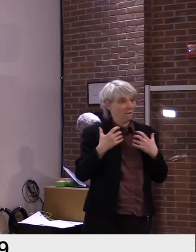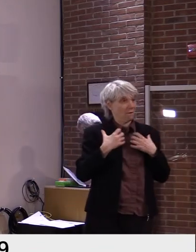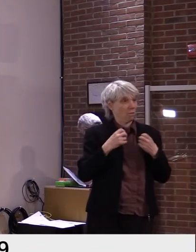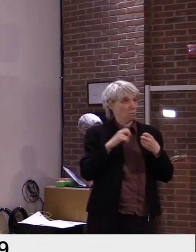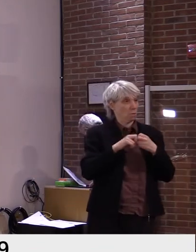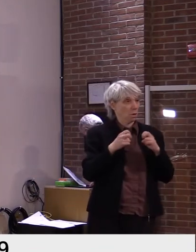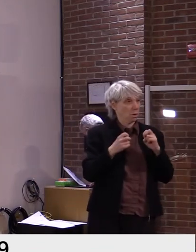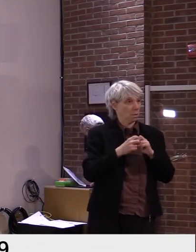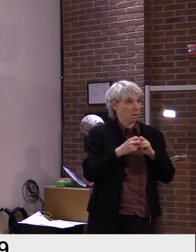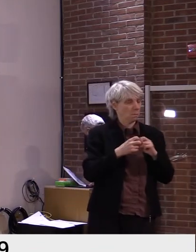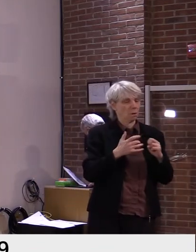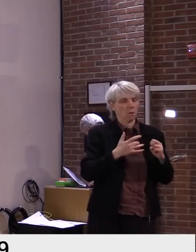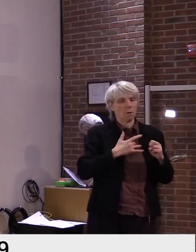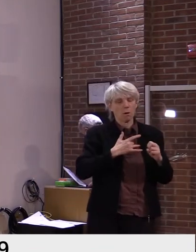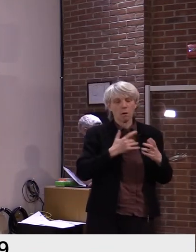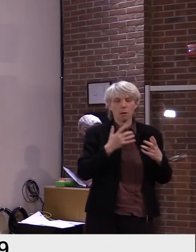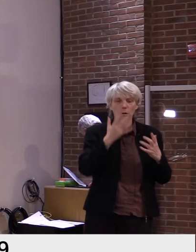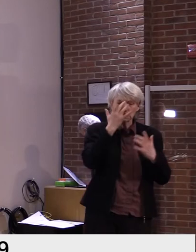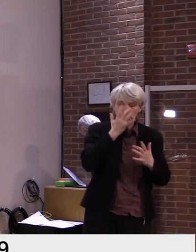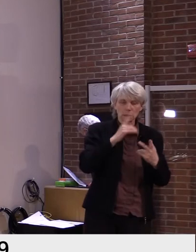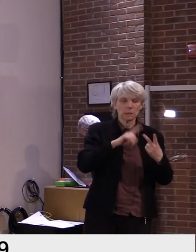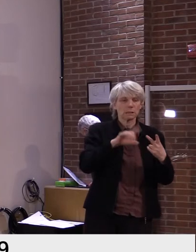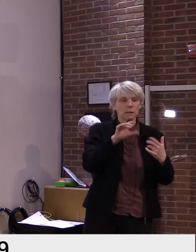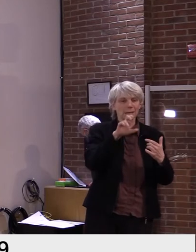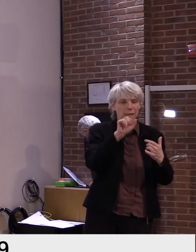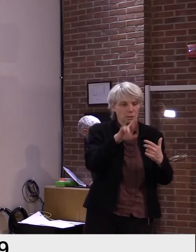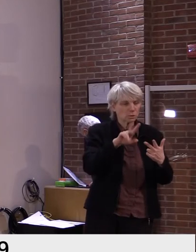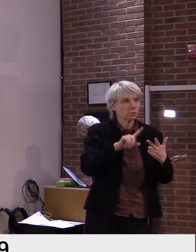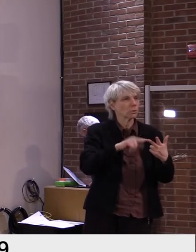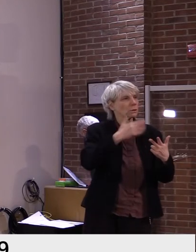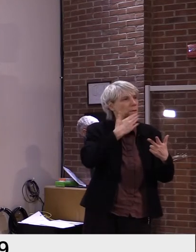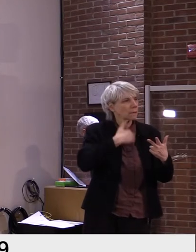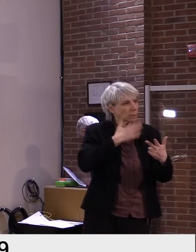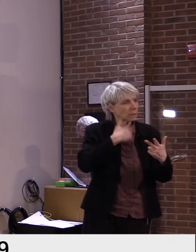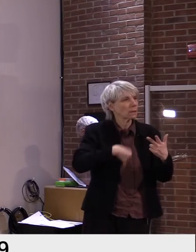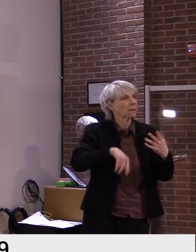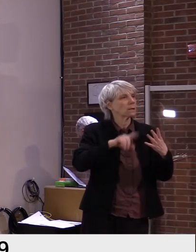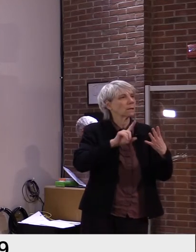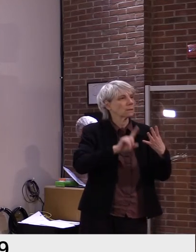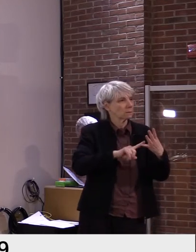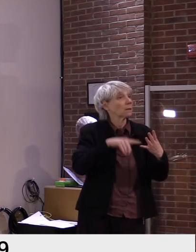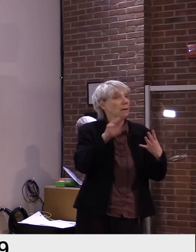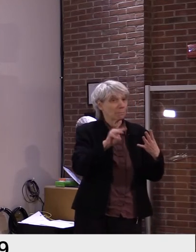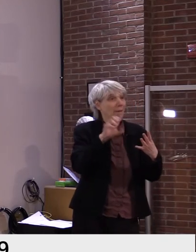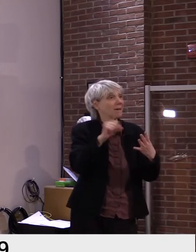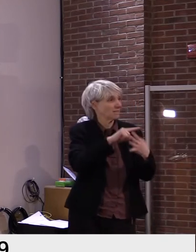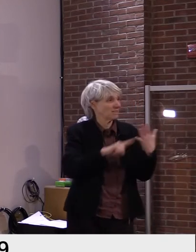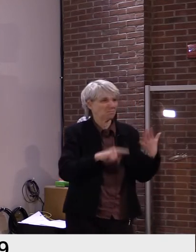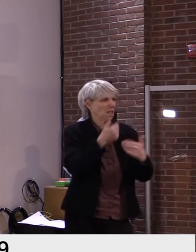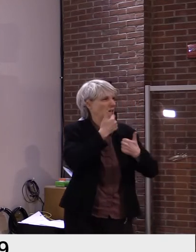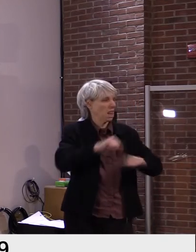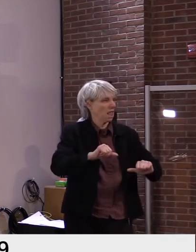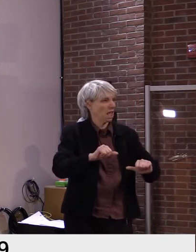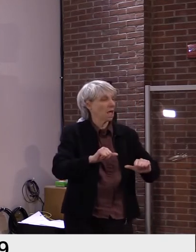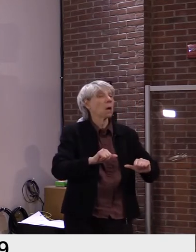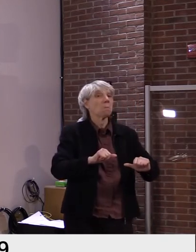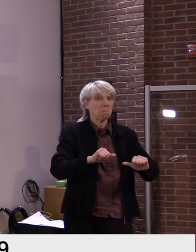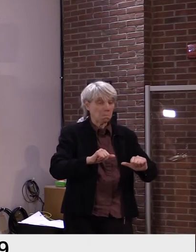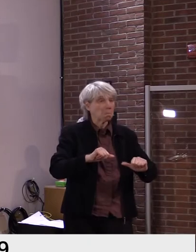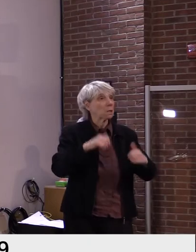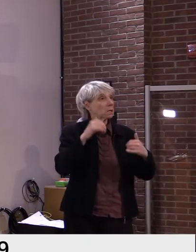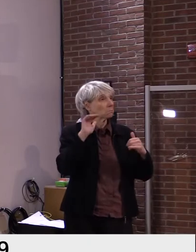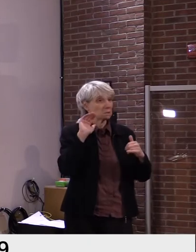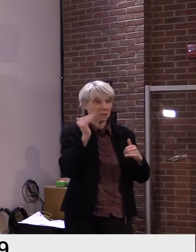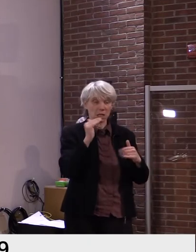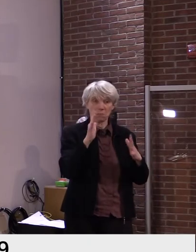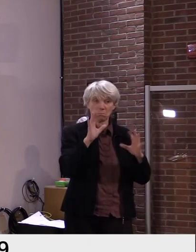other conditions that made you at higher risk, you seem to do well with the vaccine, not any